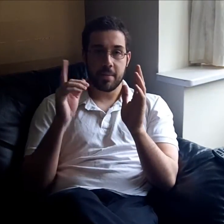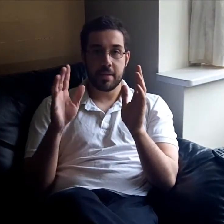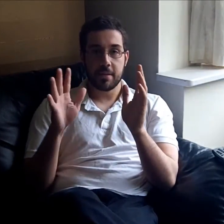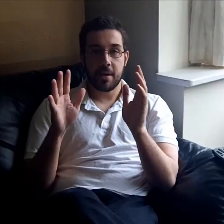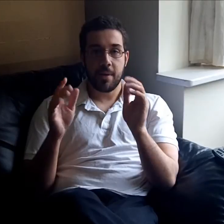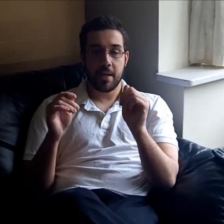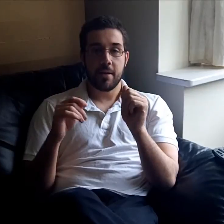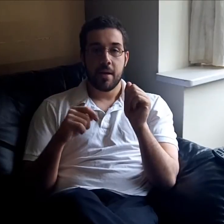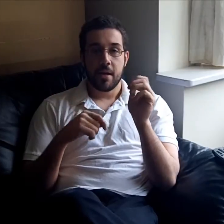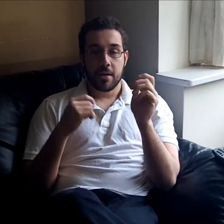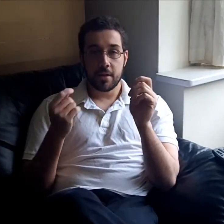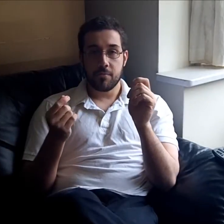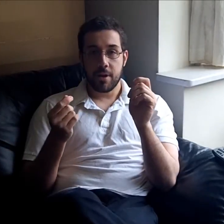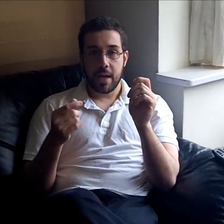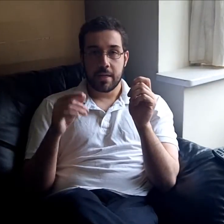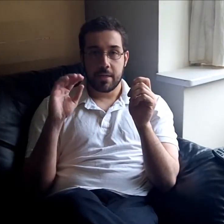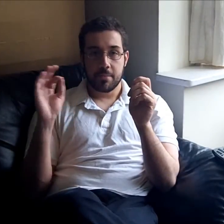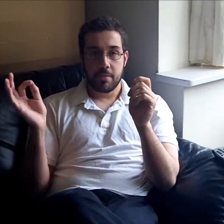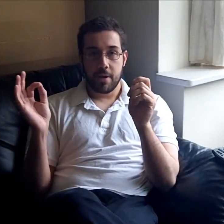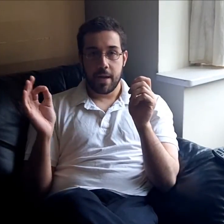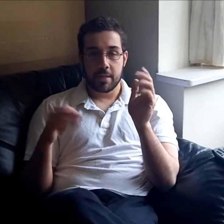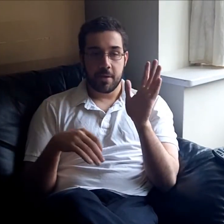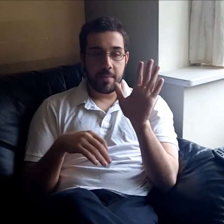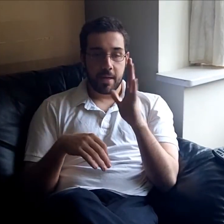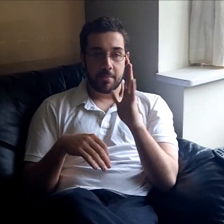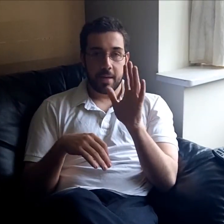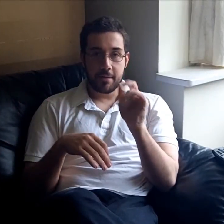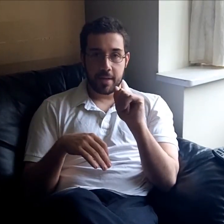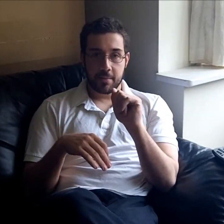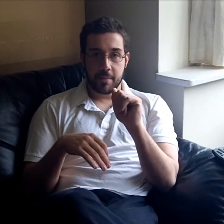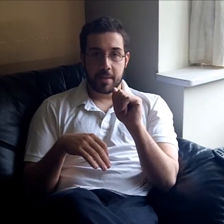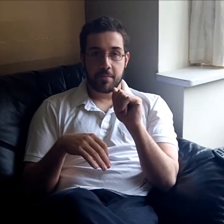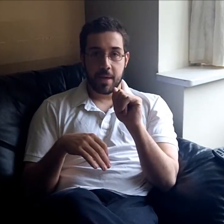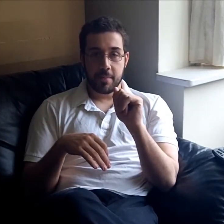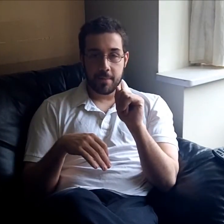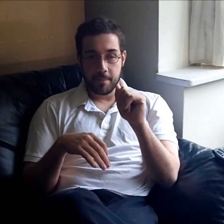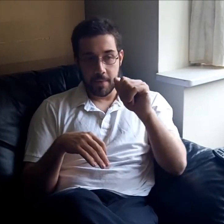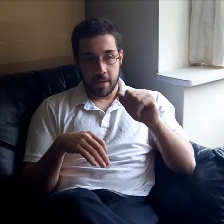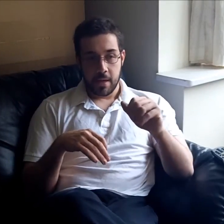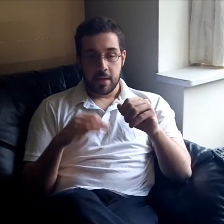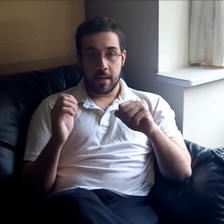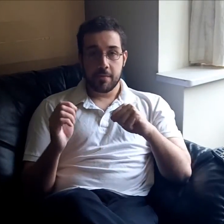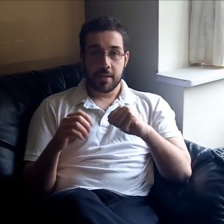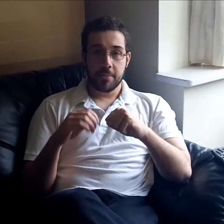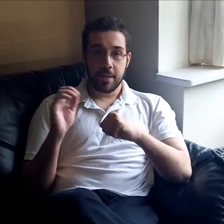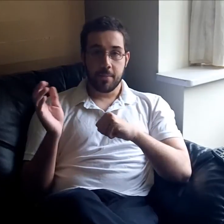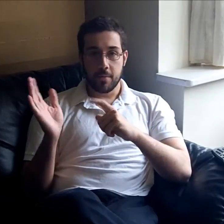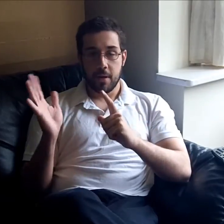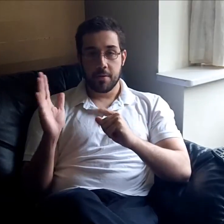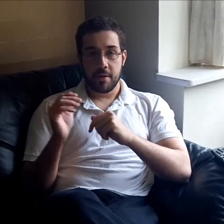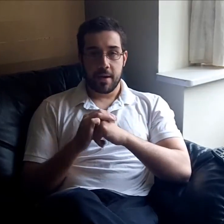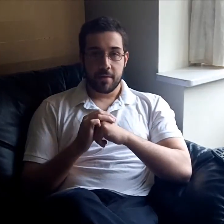this is my pen. Because I'm right-handed, my right hand's my pen, my left hand's my piece of paper. Left-handed people, other way around, of